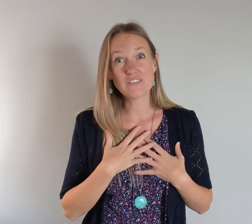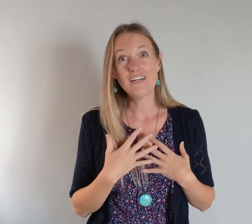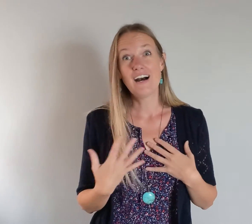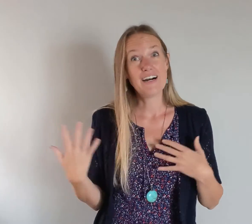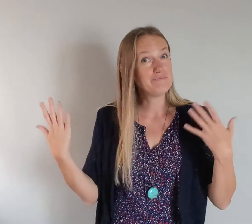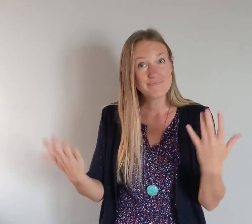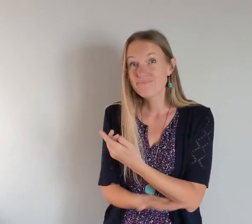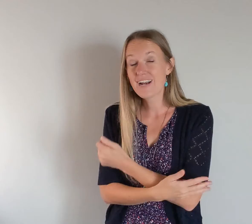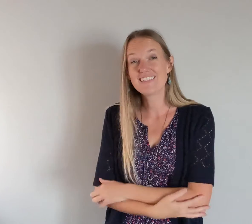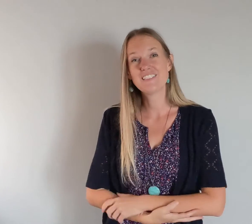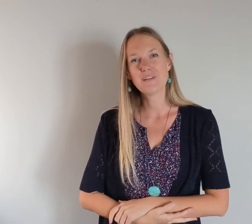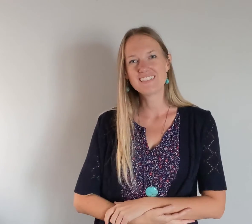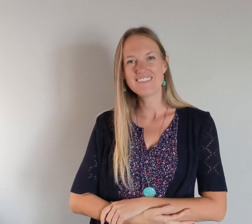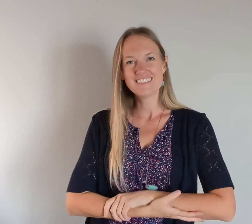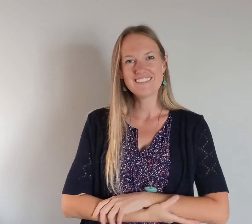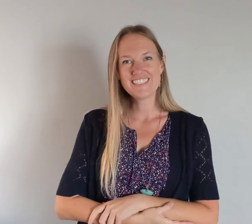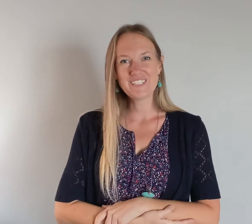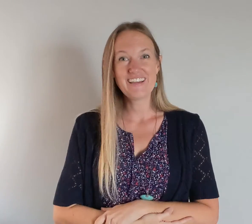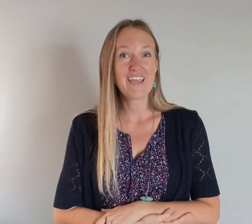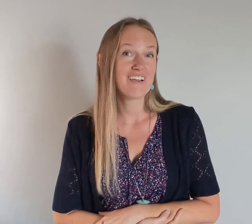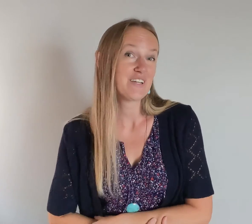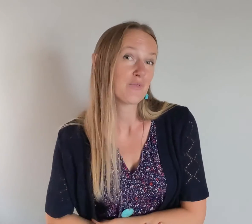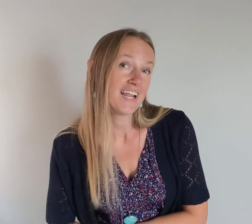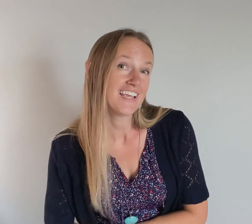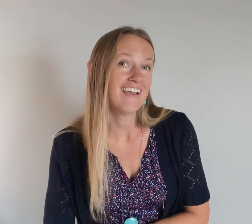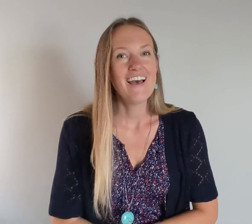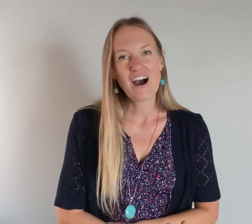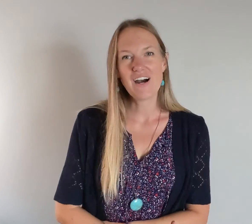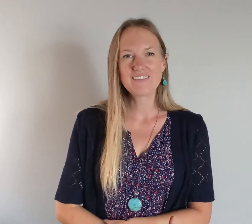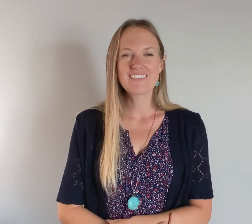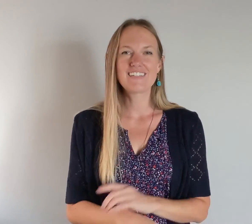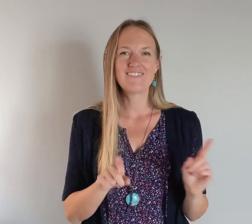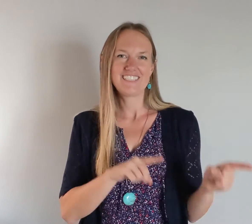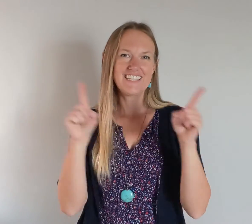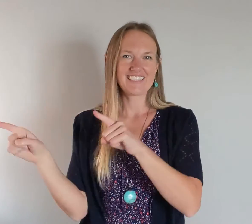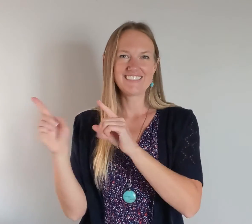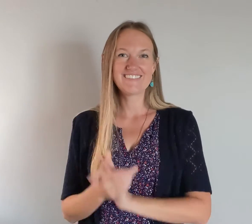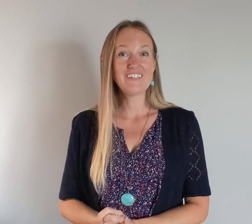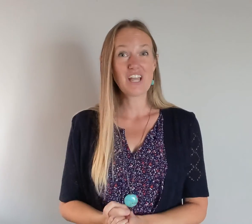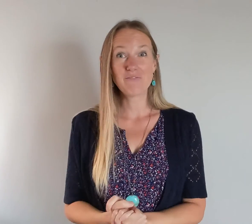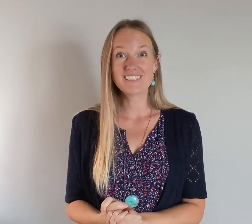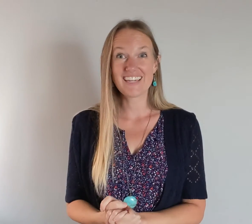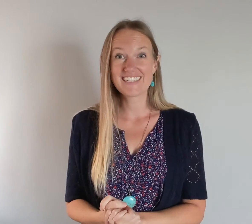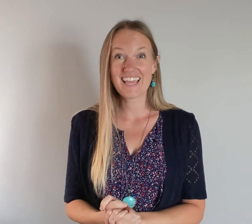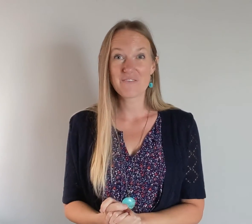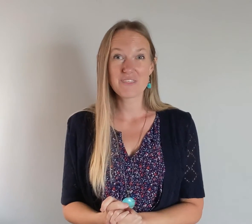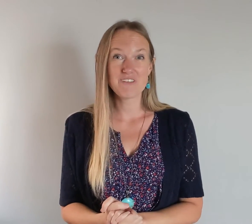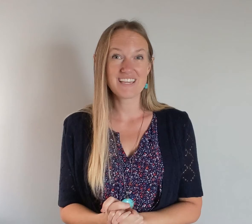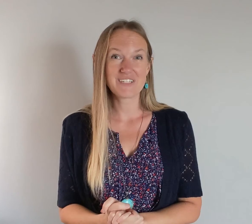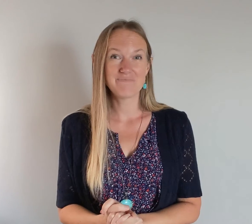So practice as many times as you need to, and when you're ready, visit the next tutorial and we'll sign together with the music.